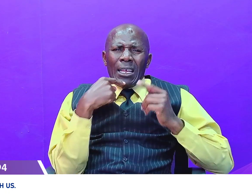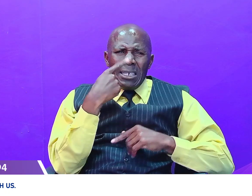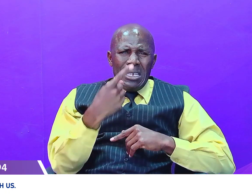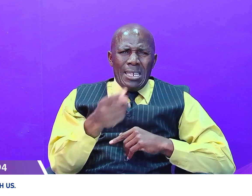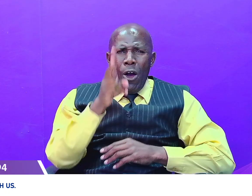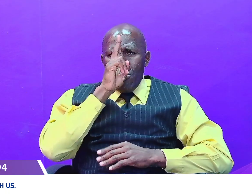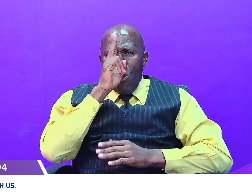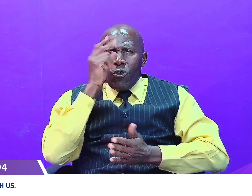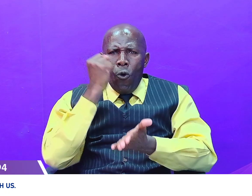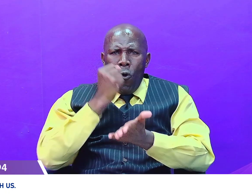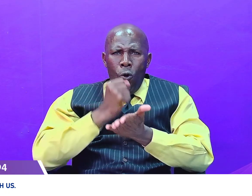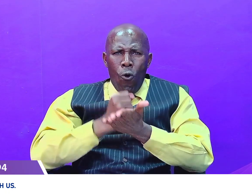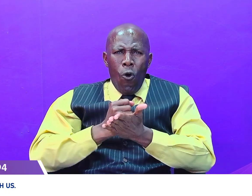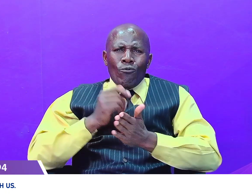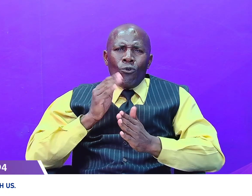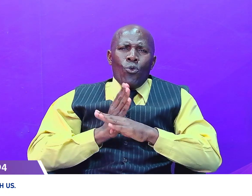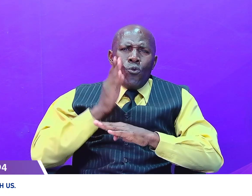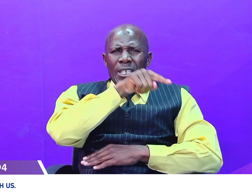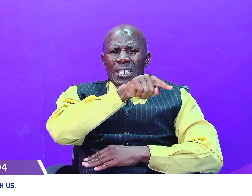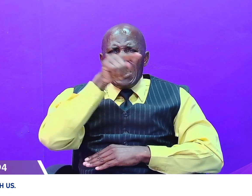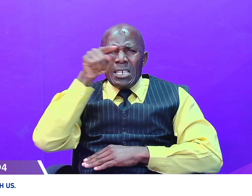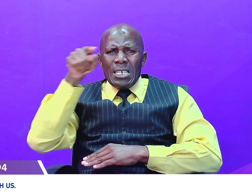On to our first news item.